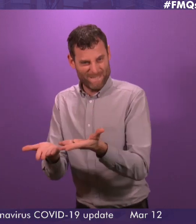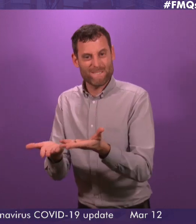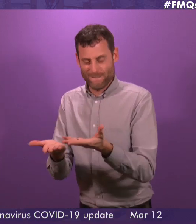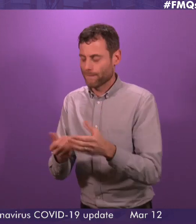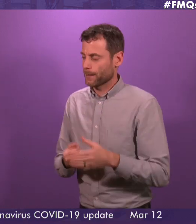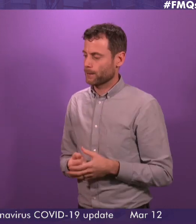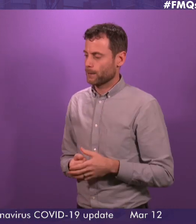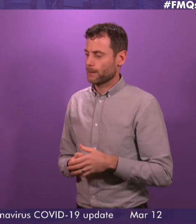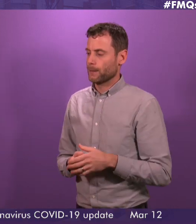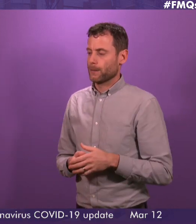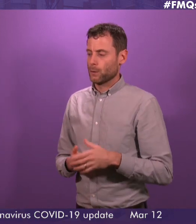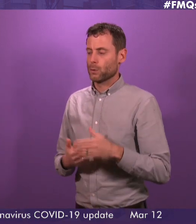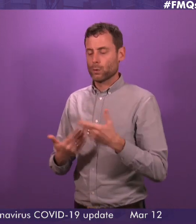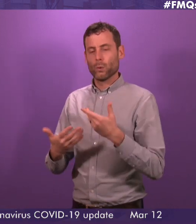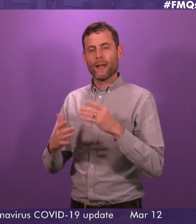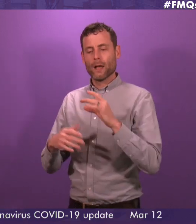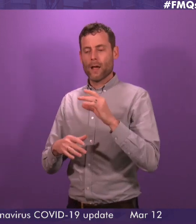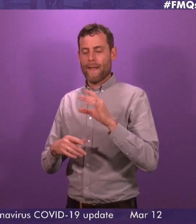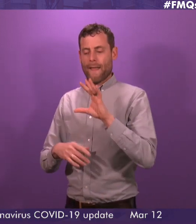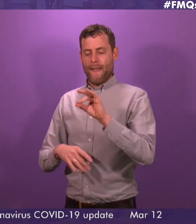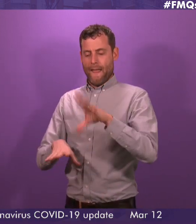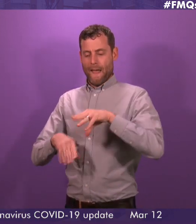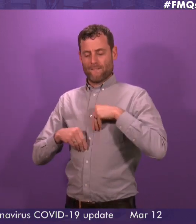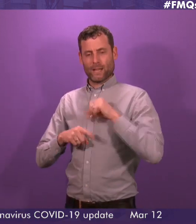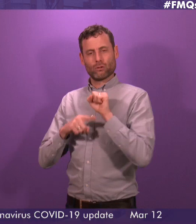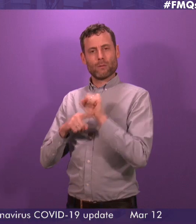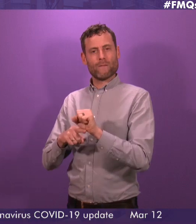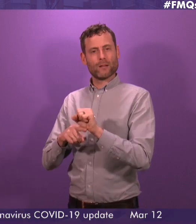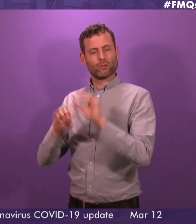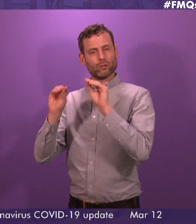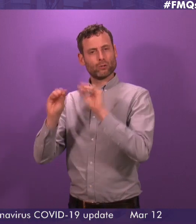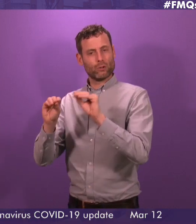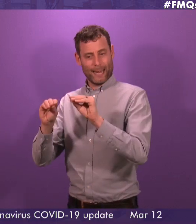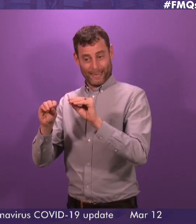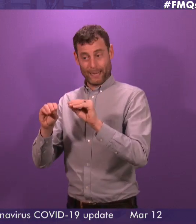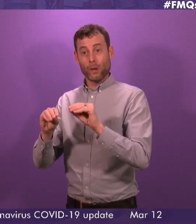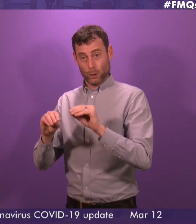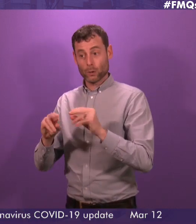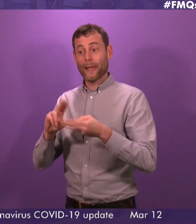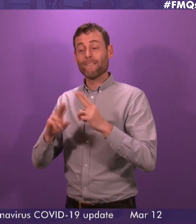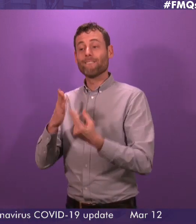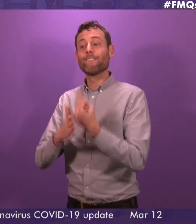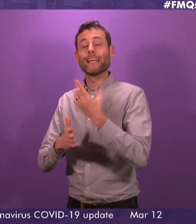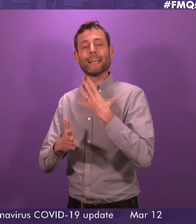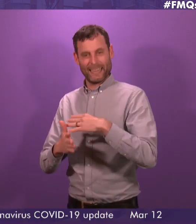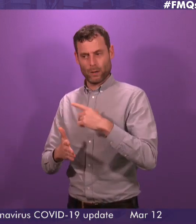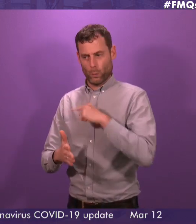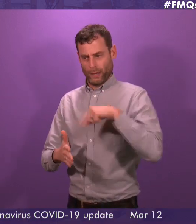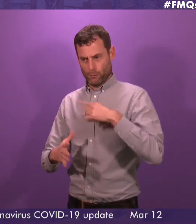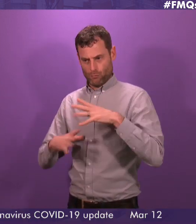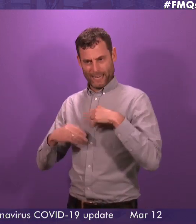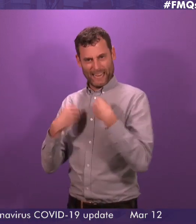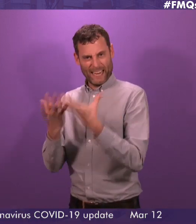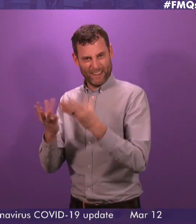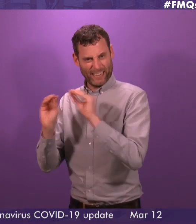bespoke infection prevention and control training to those individuals as quickly as we possibly can. And again, when I return